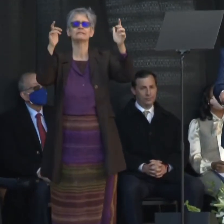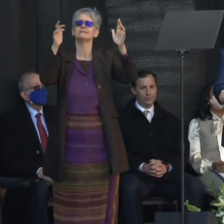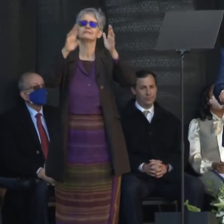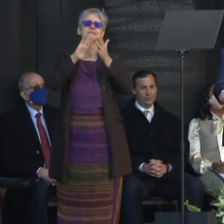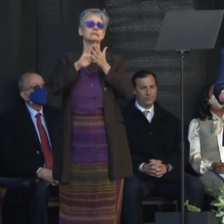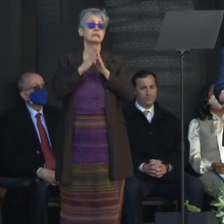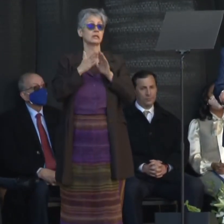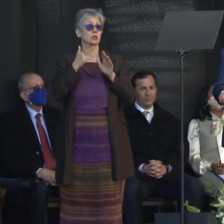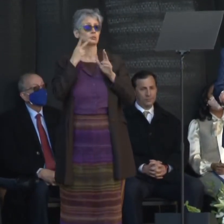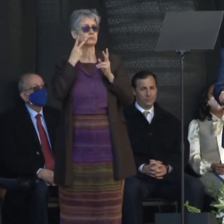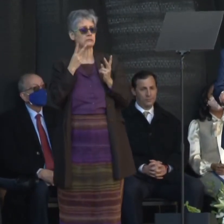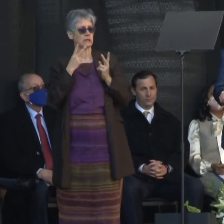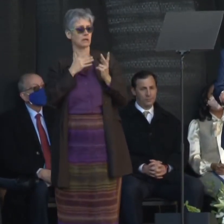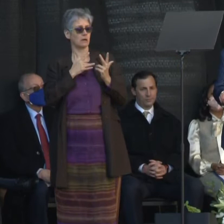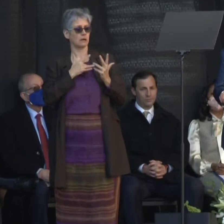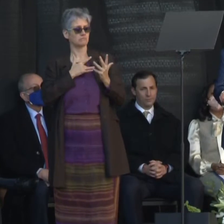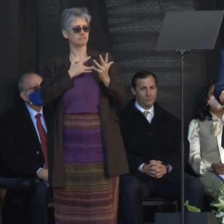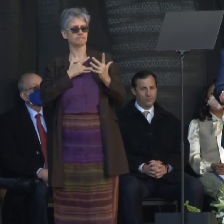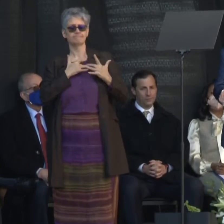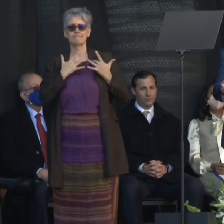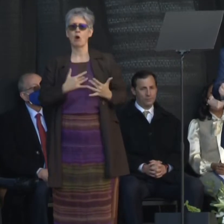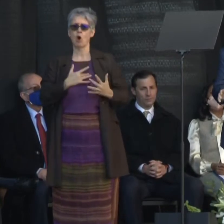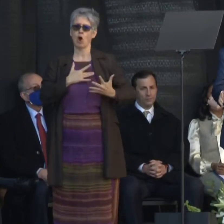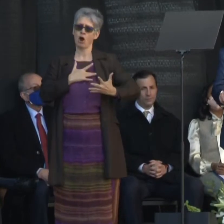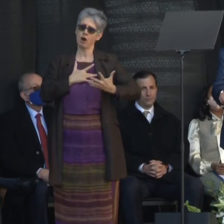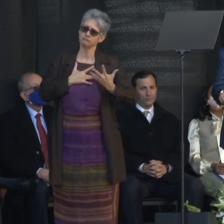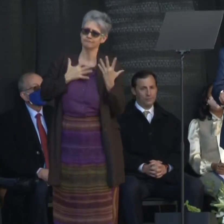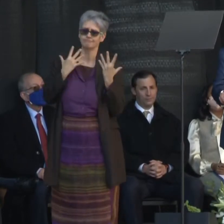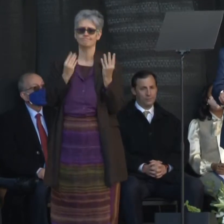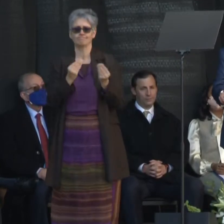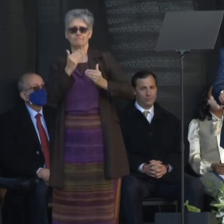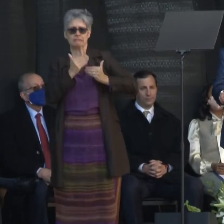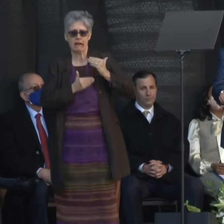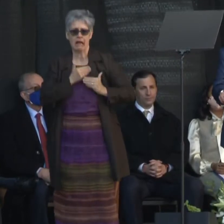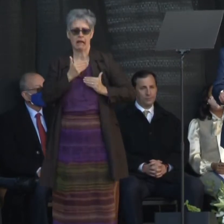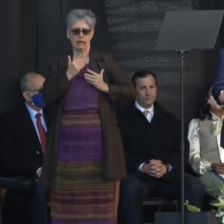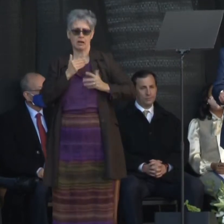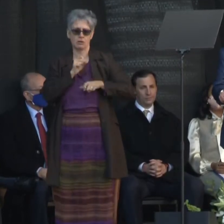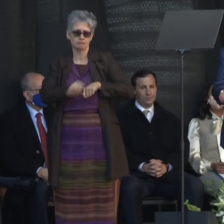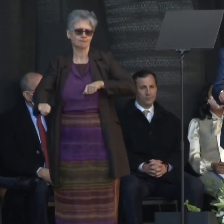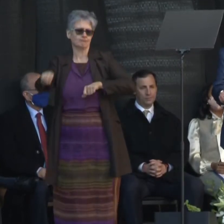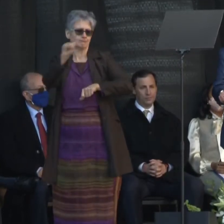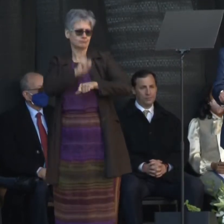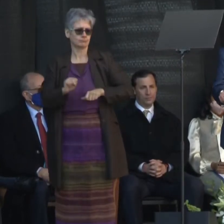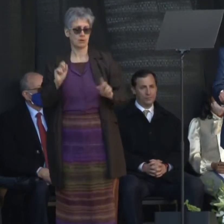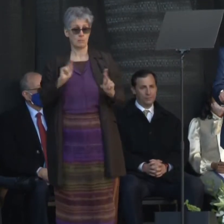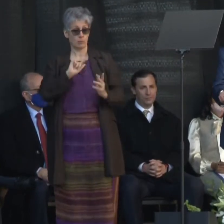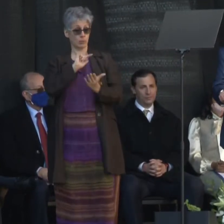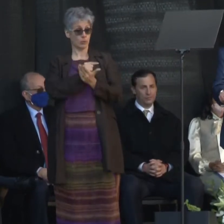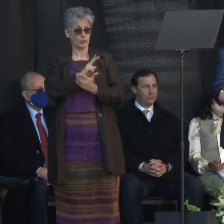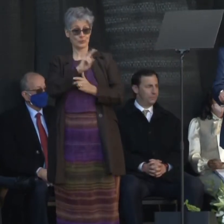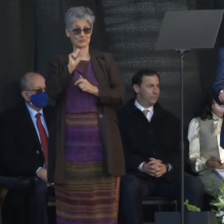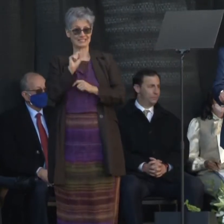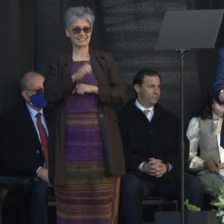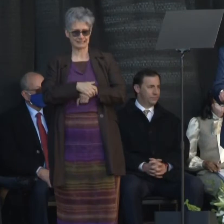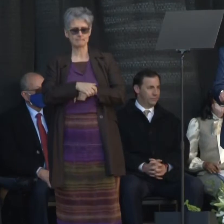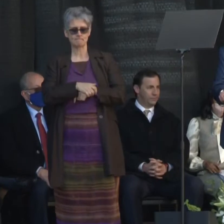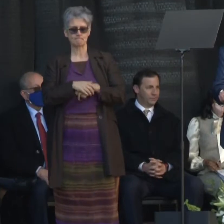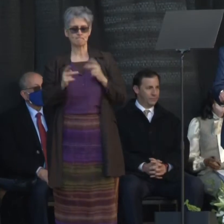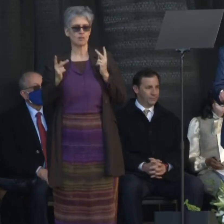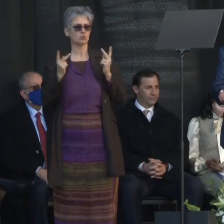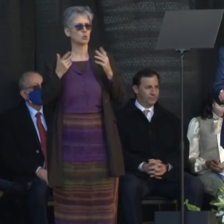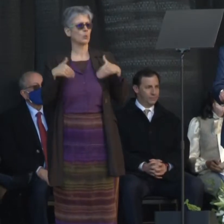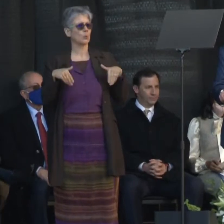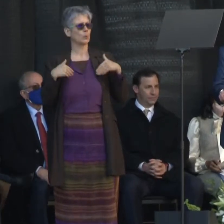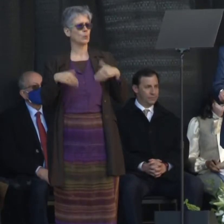you'll find kind, hardworking people. When I graduated from USC right up the road, I saw all the opportunities this